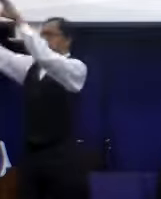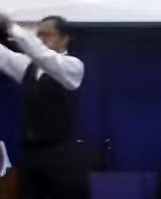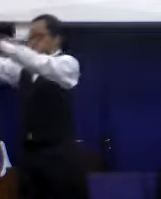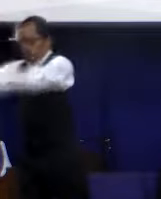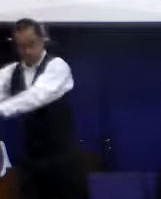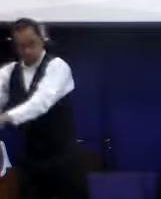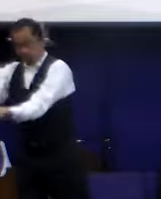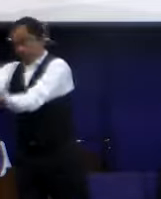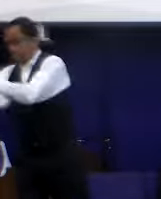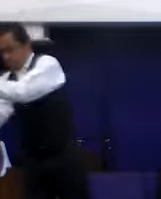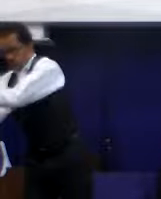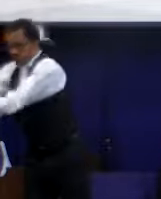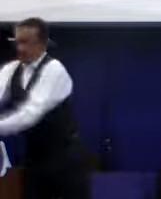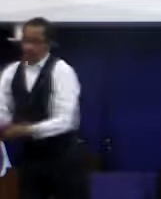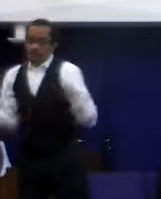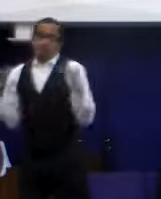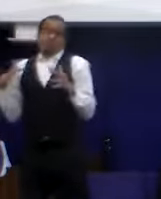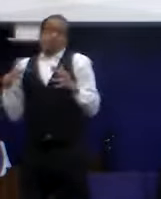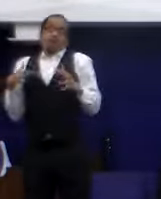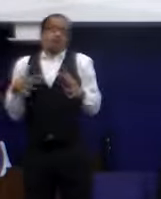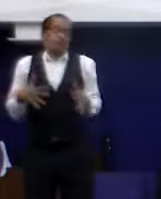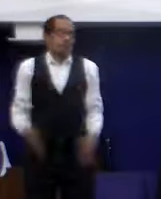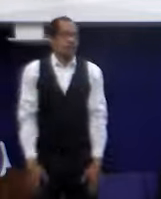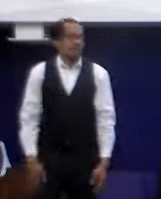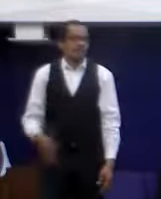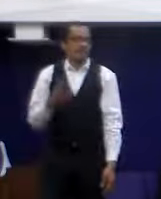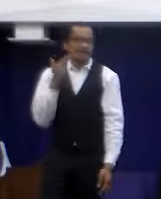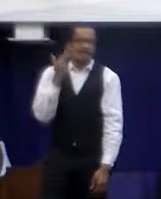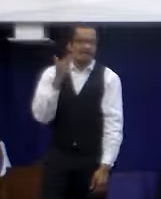falling down. Yeah. Now I've been scared to death.